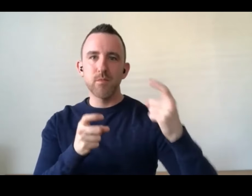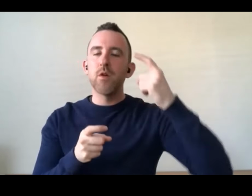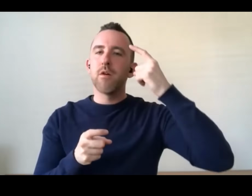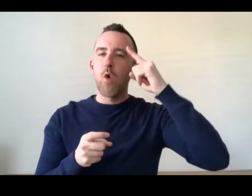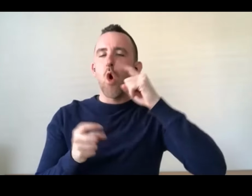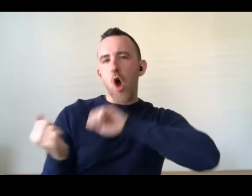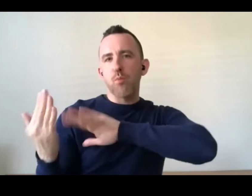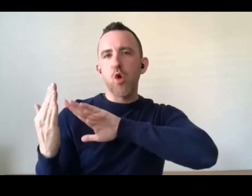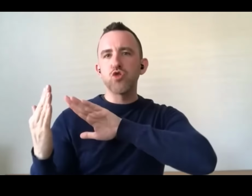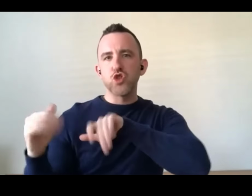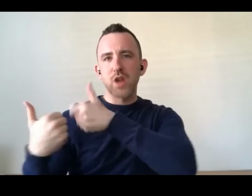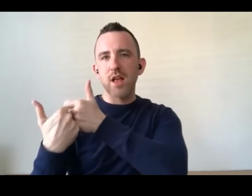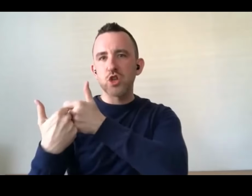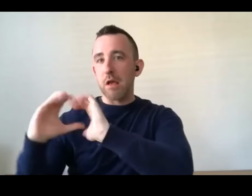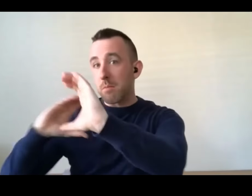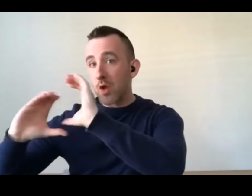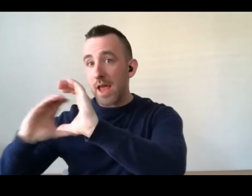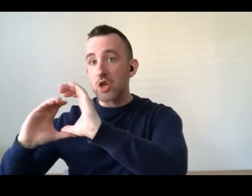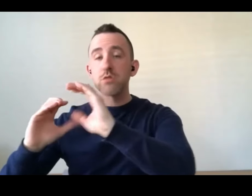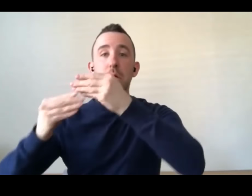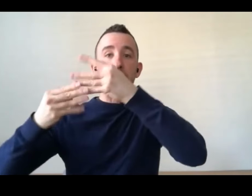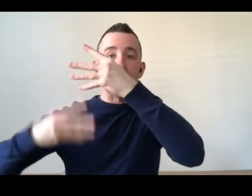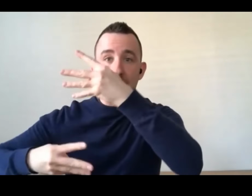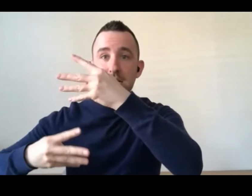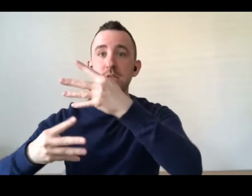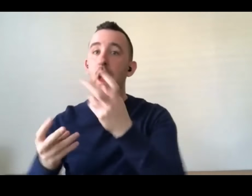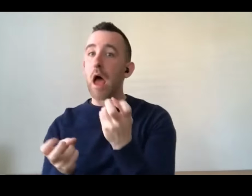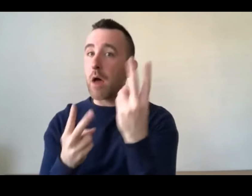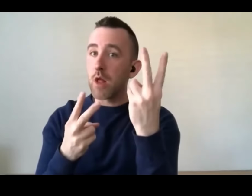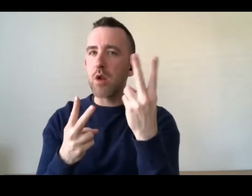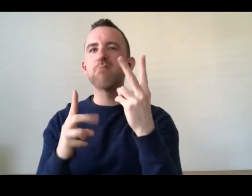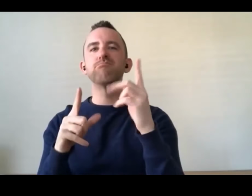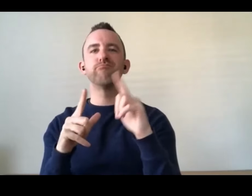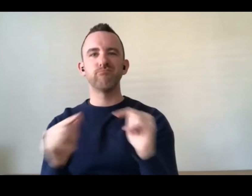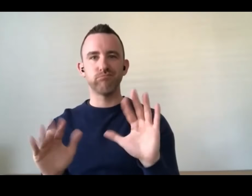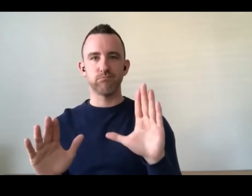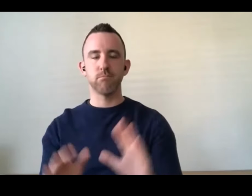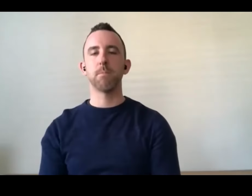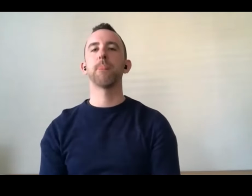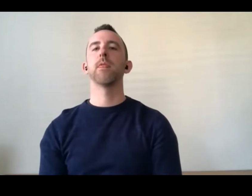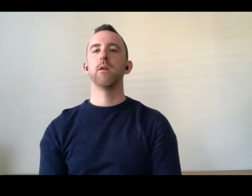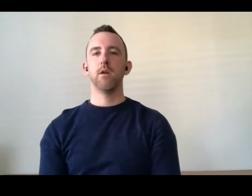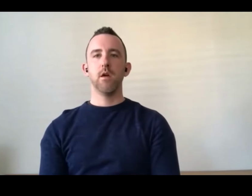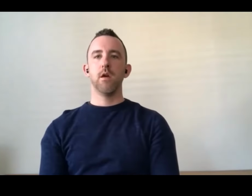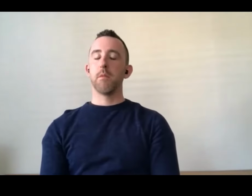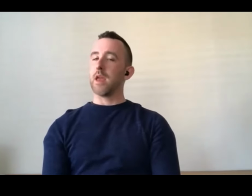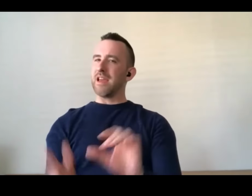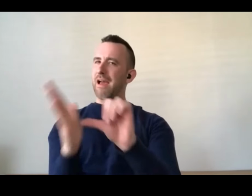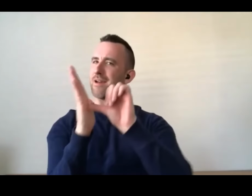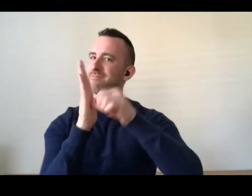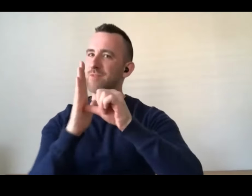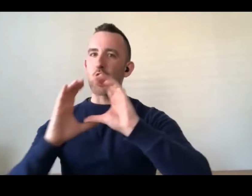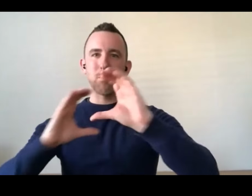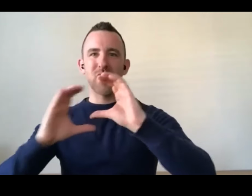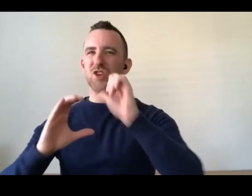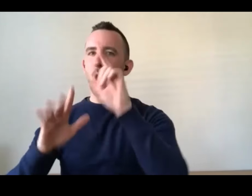you're going to approach the list, who's uploading, things like that. And we'll talk about that in a second. But always communicate. Don't ghost on